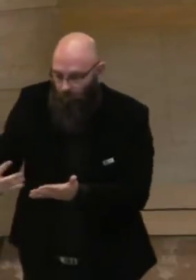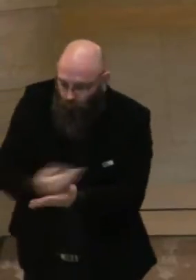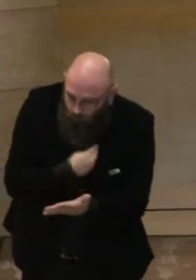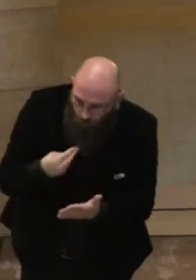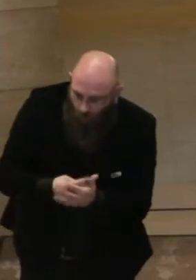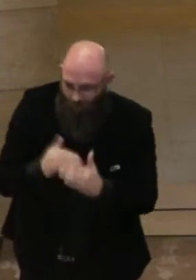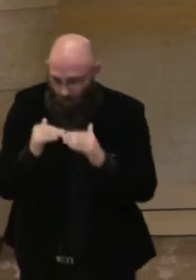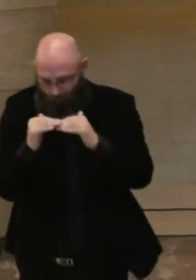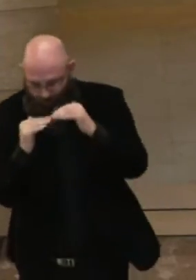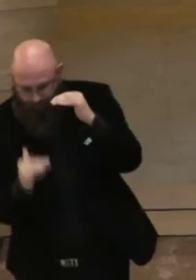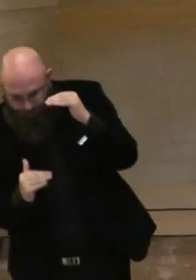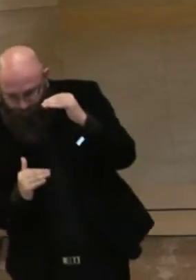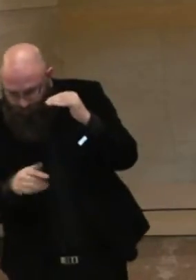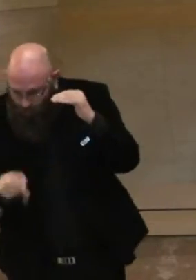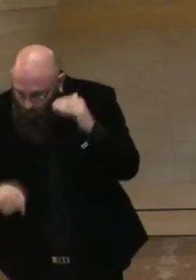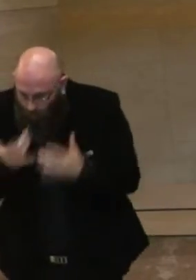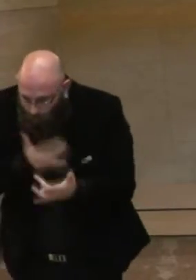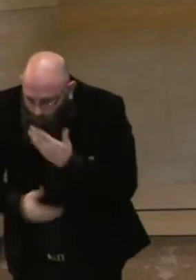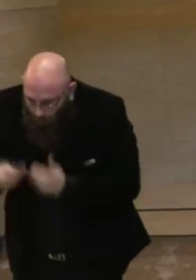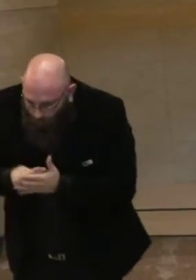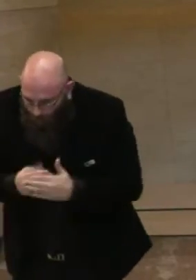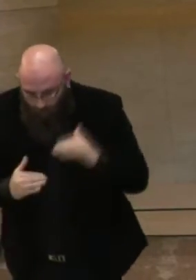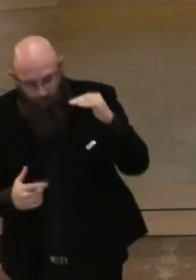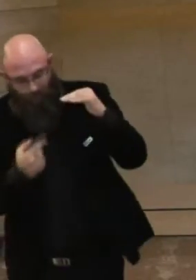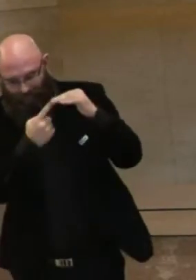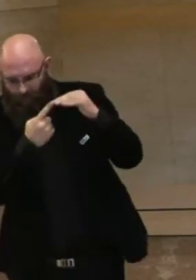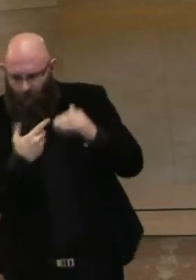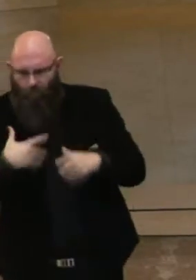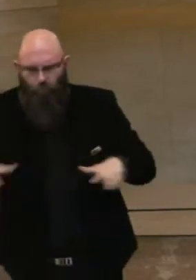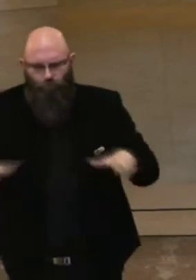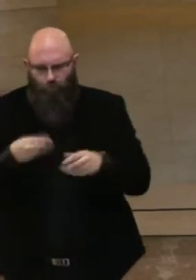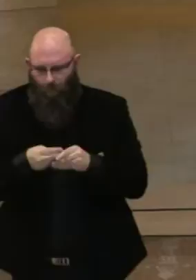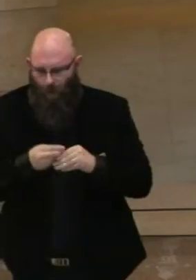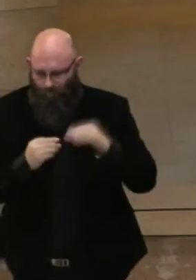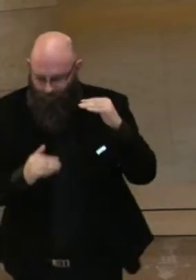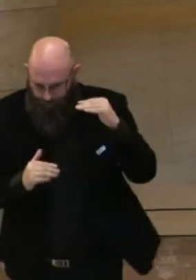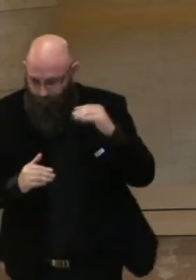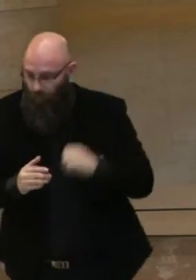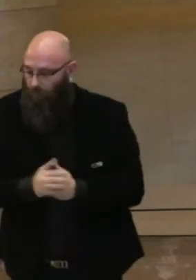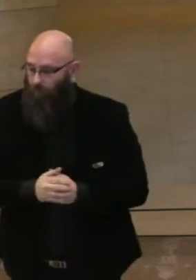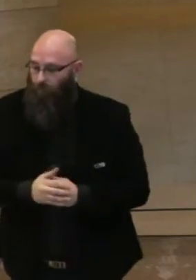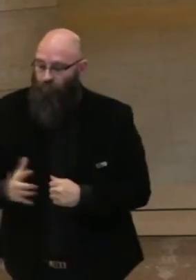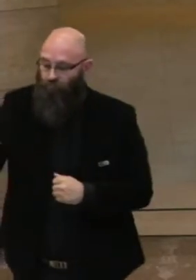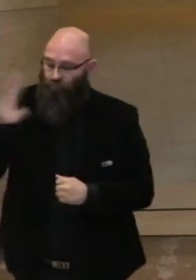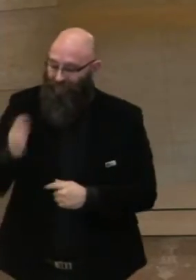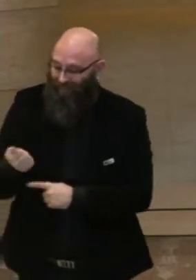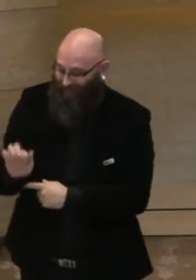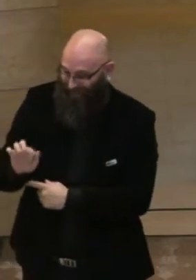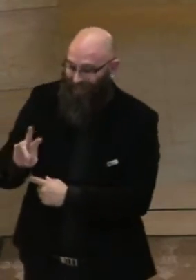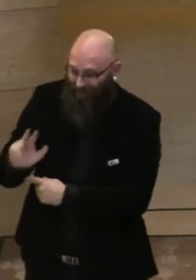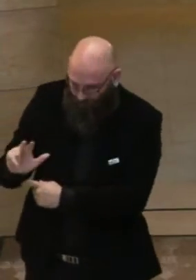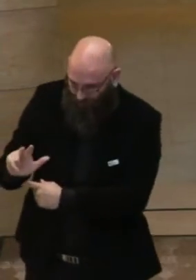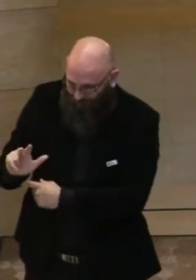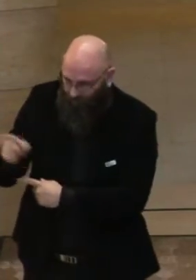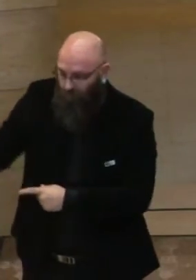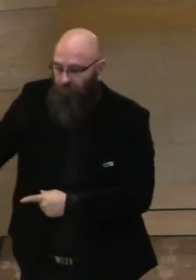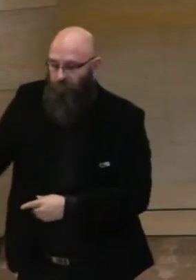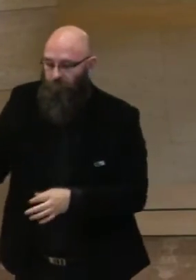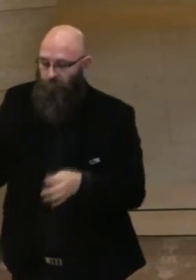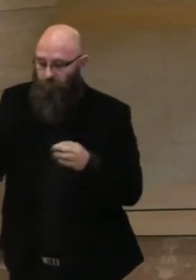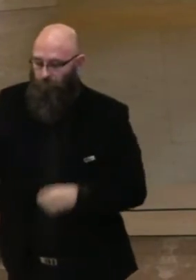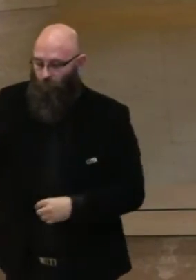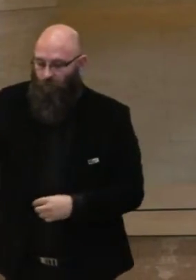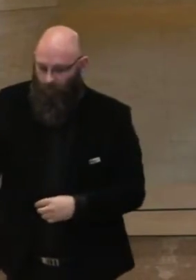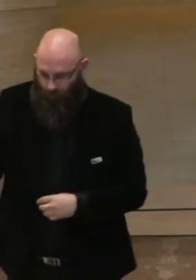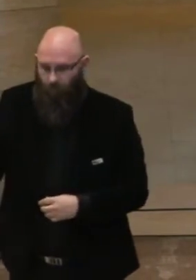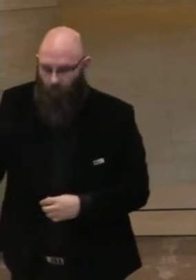Now, in 1873, Wisconsin Supreme Court Justice Edward G. Ryan said,